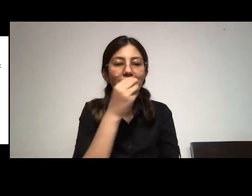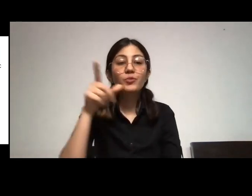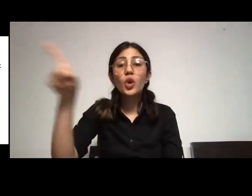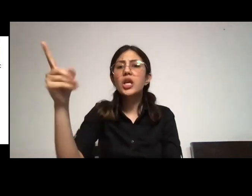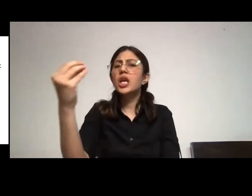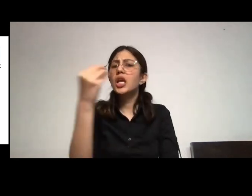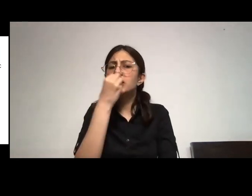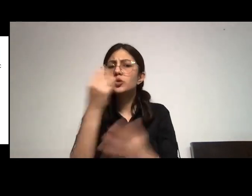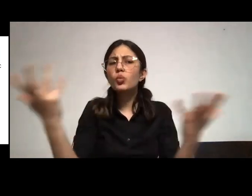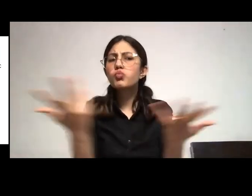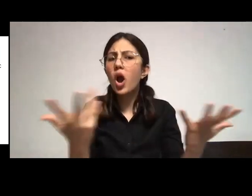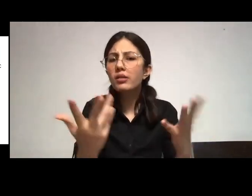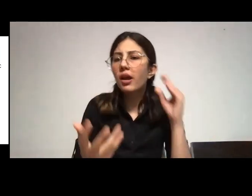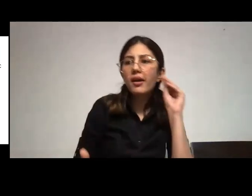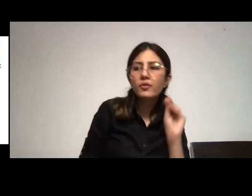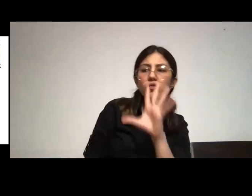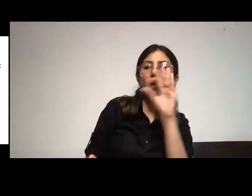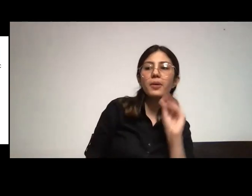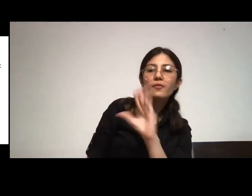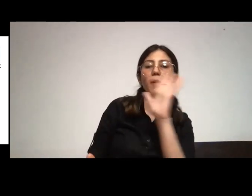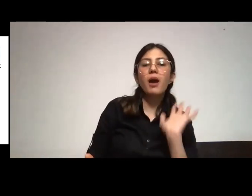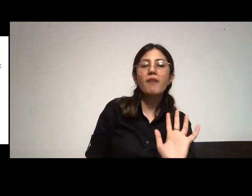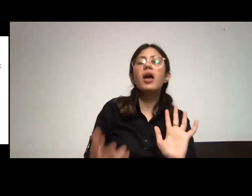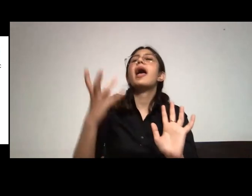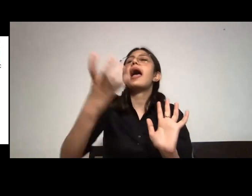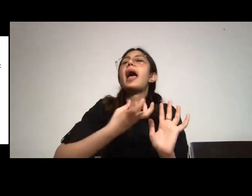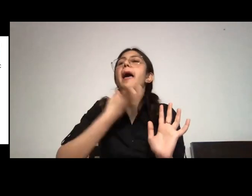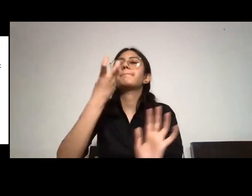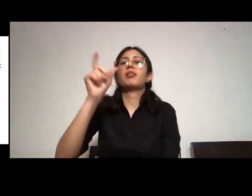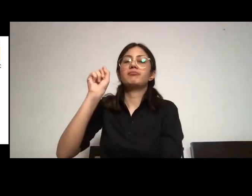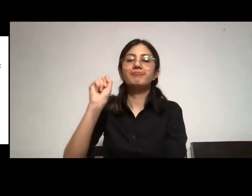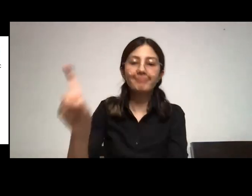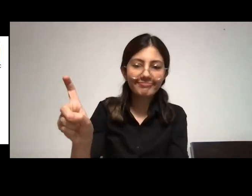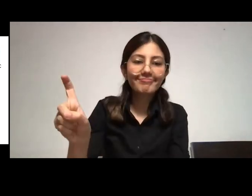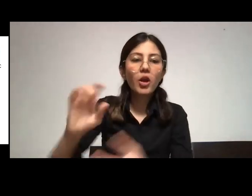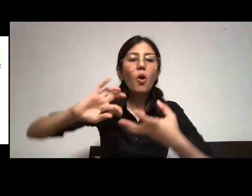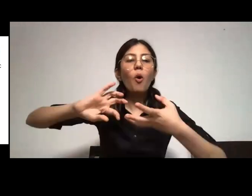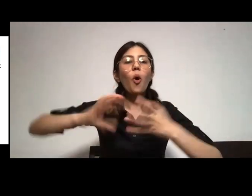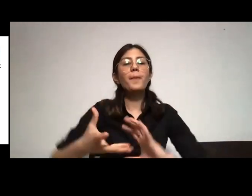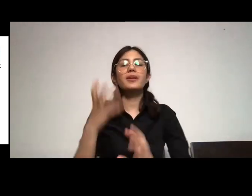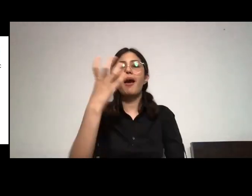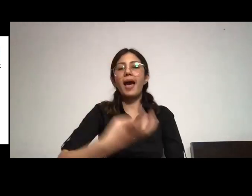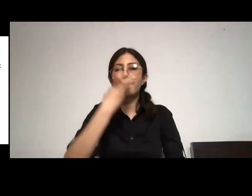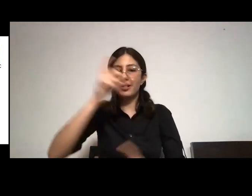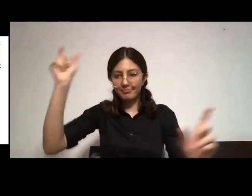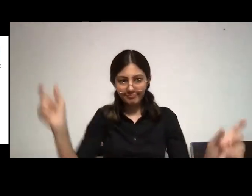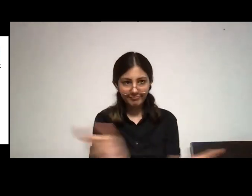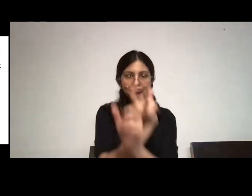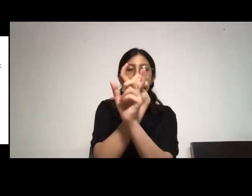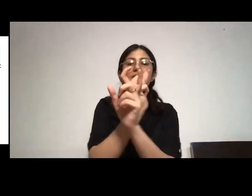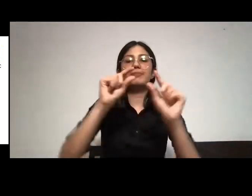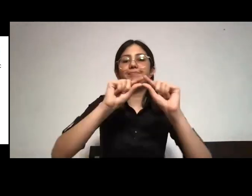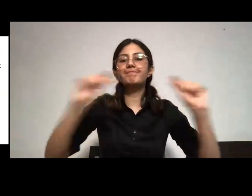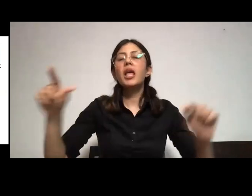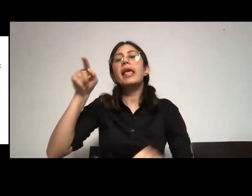what. And then you can tap the word apple, and the app will automatically put apple in the sentence and then say he eats an